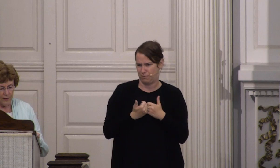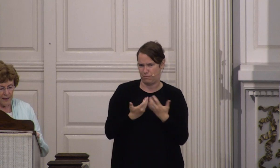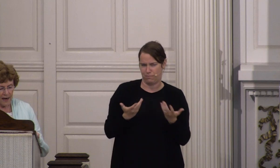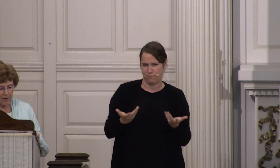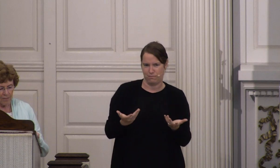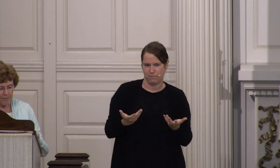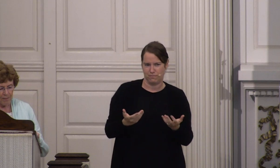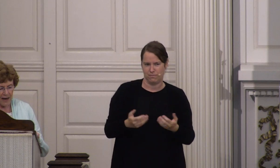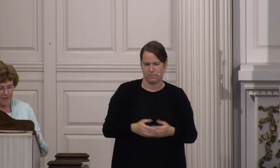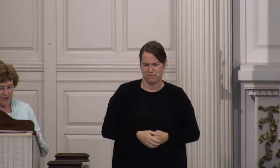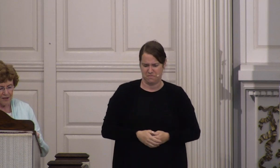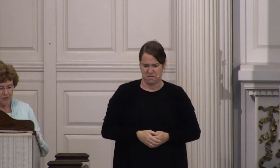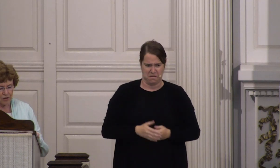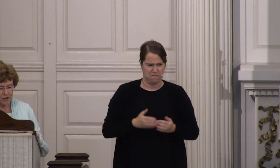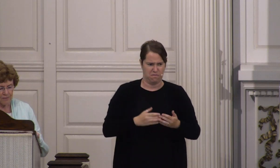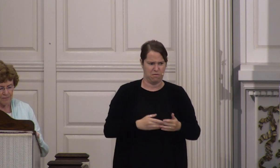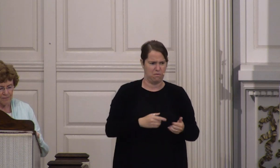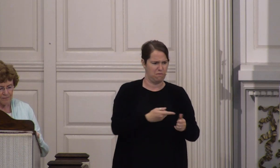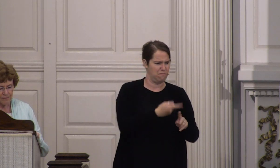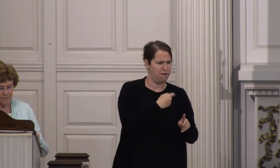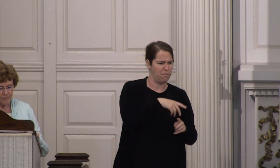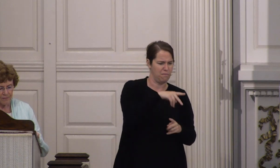We are Parthians,